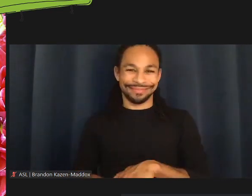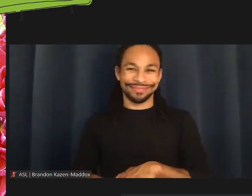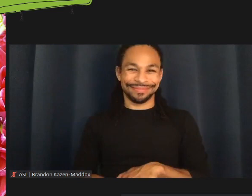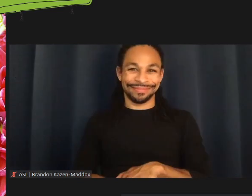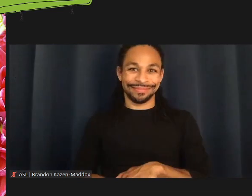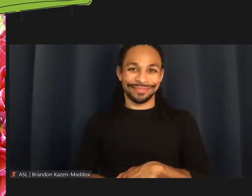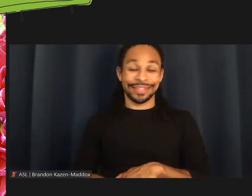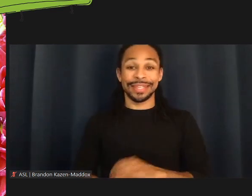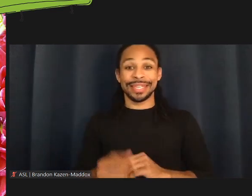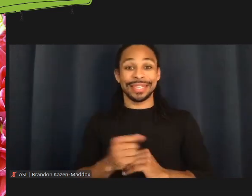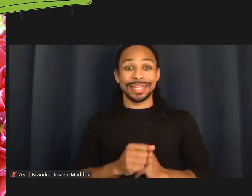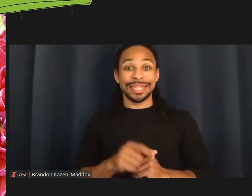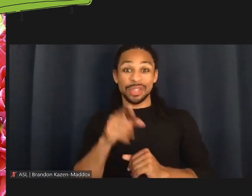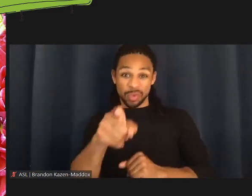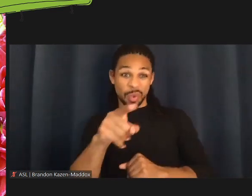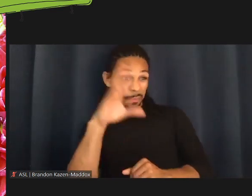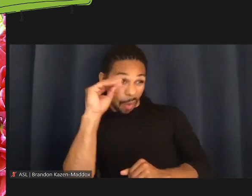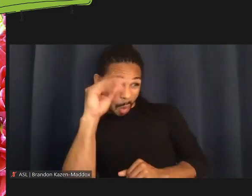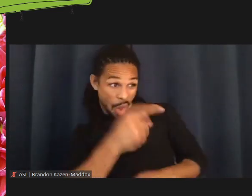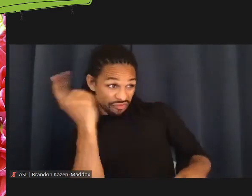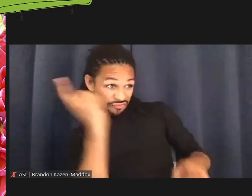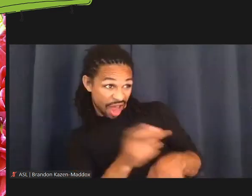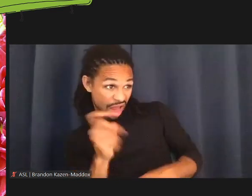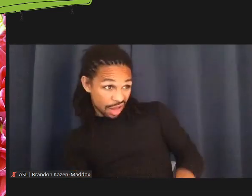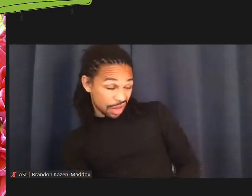You're a boy, right?